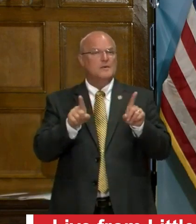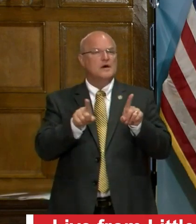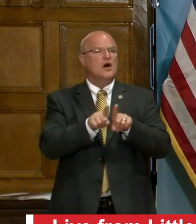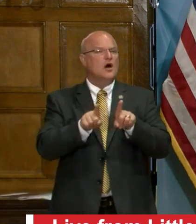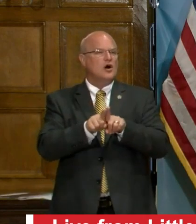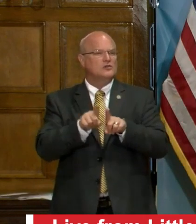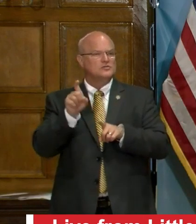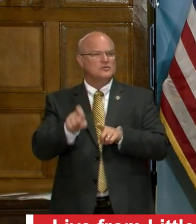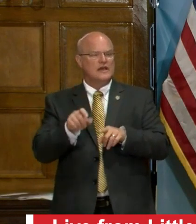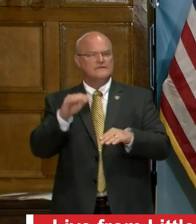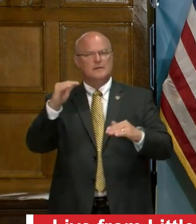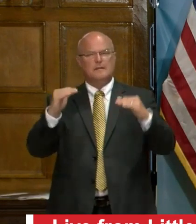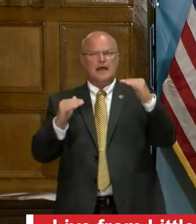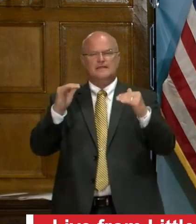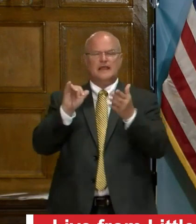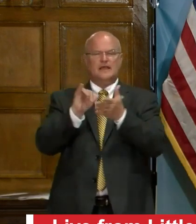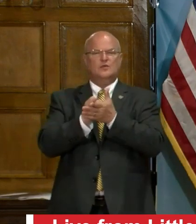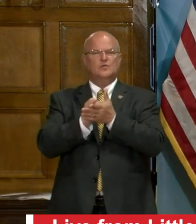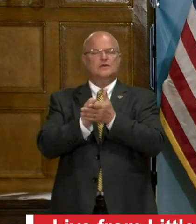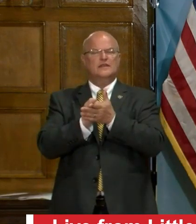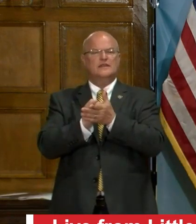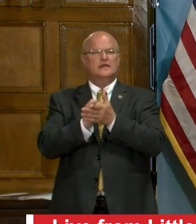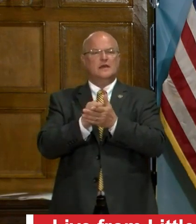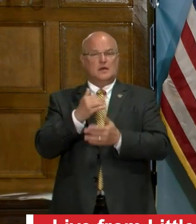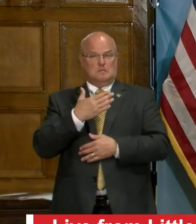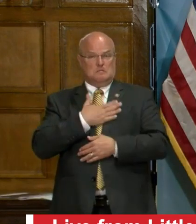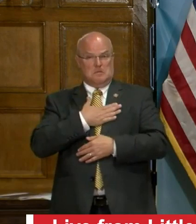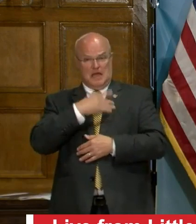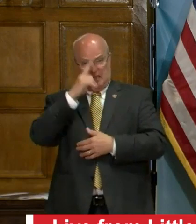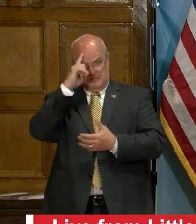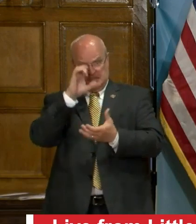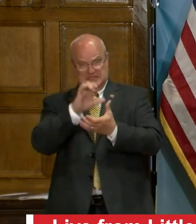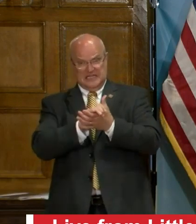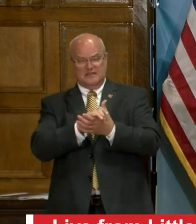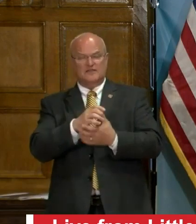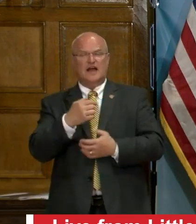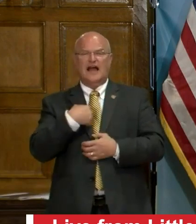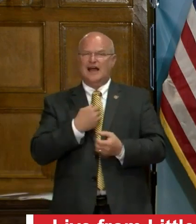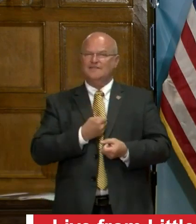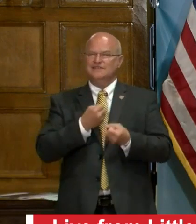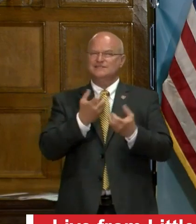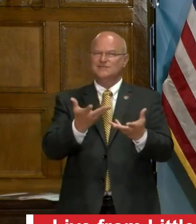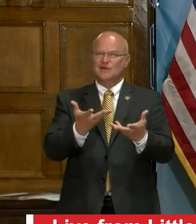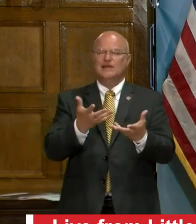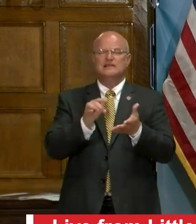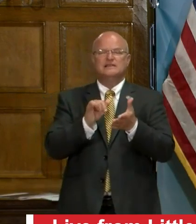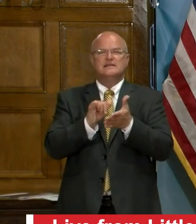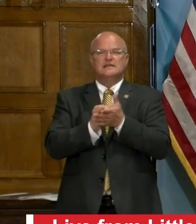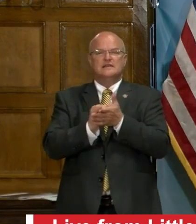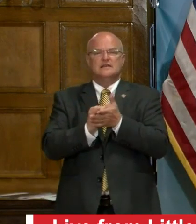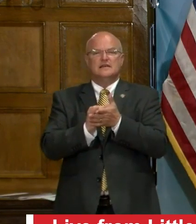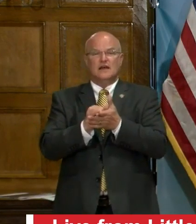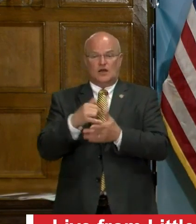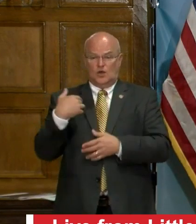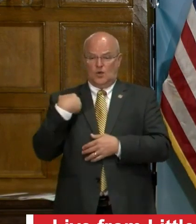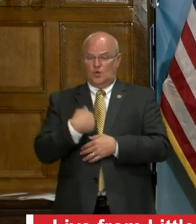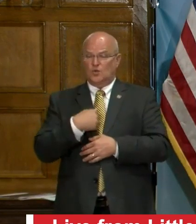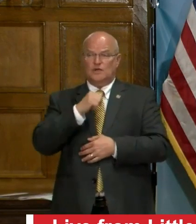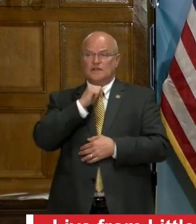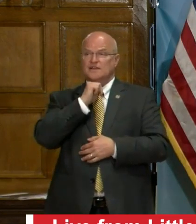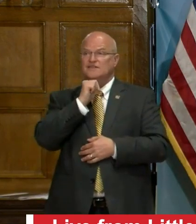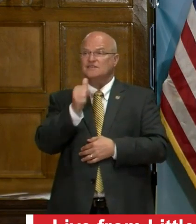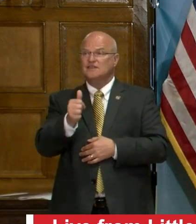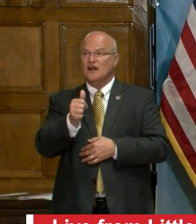I also, you have to balance that with my belief, as I've expressed, that we're not